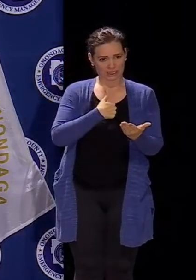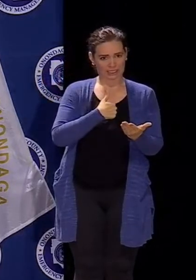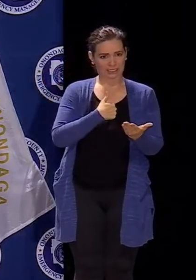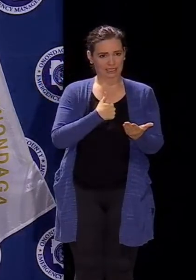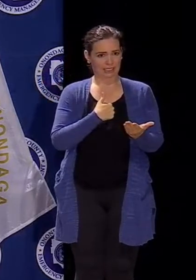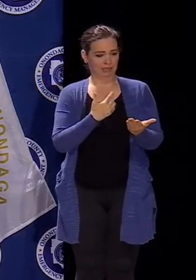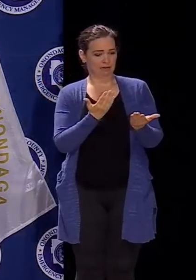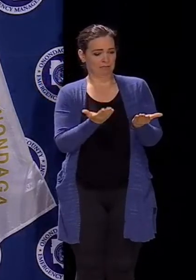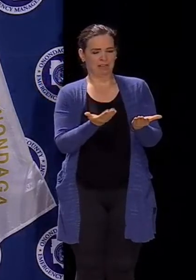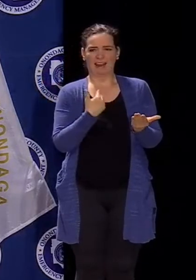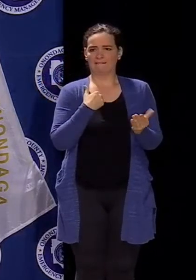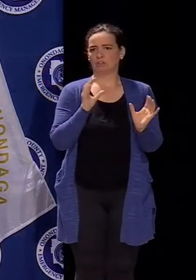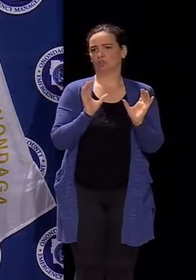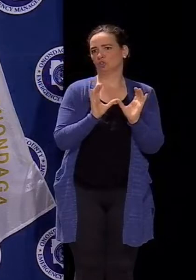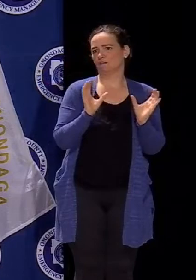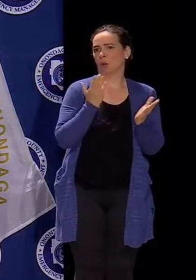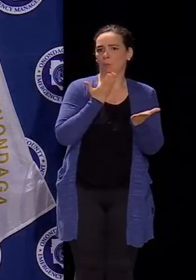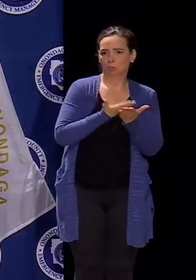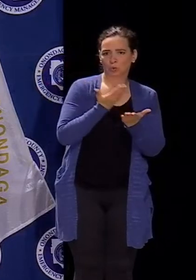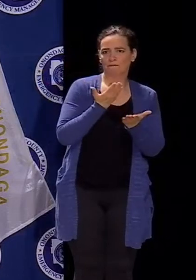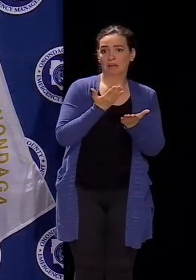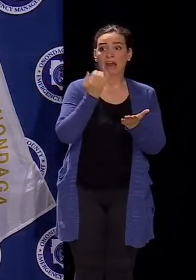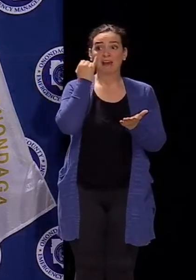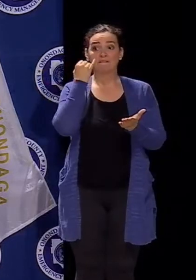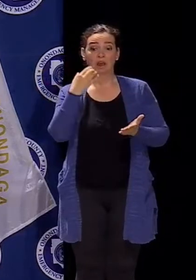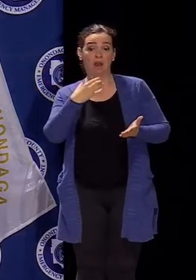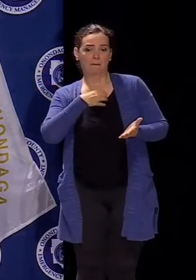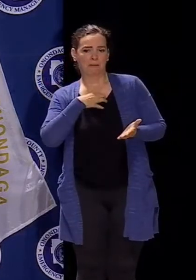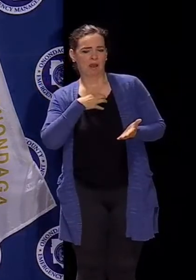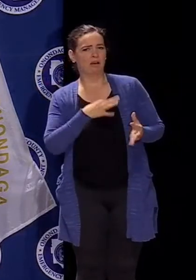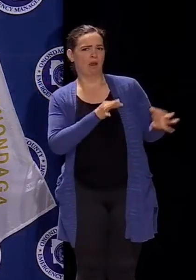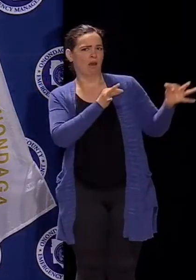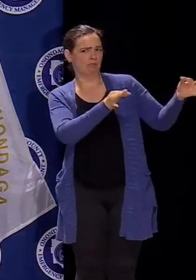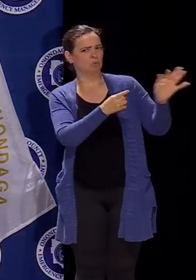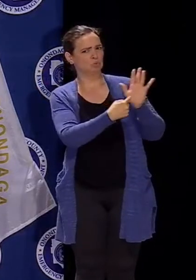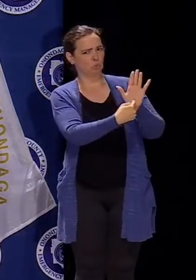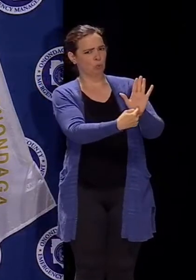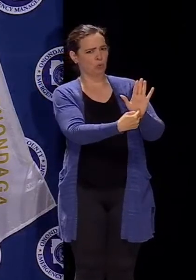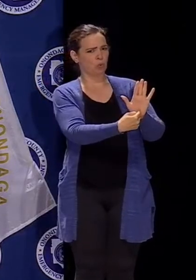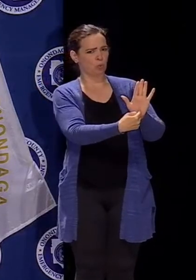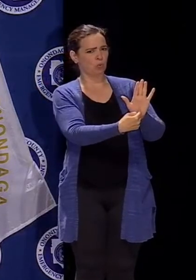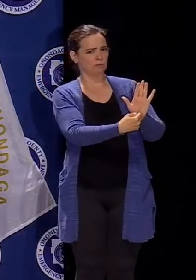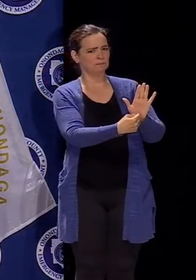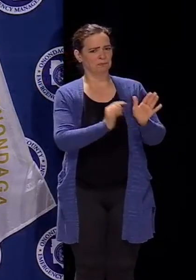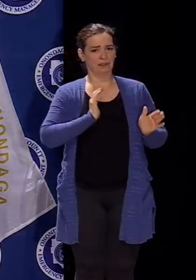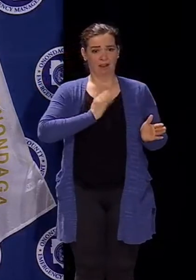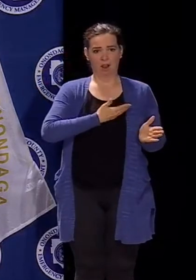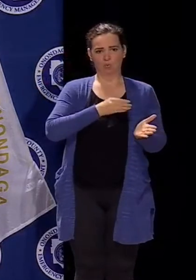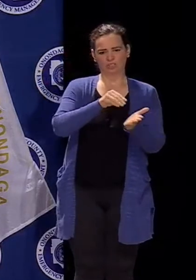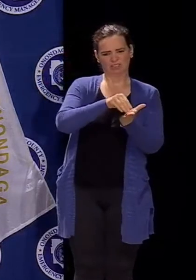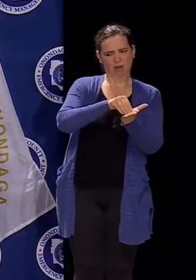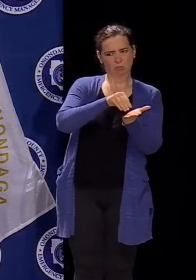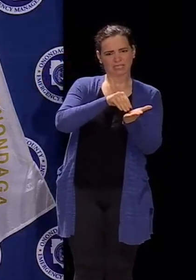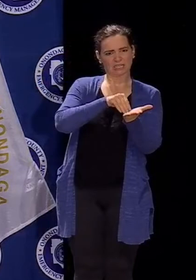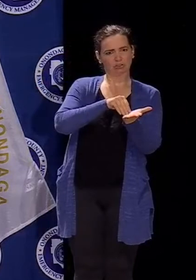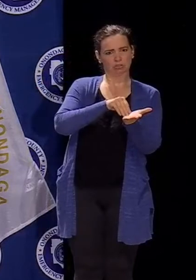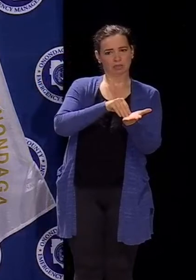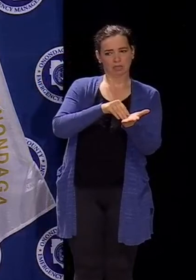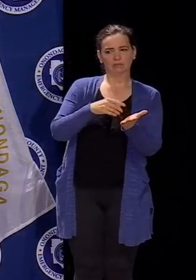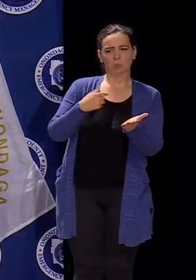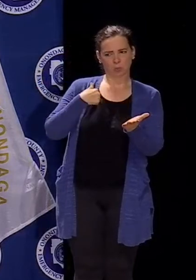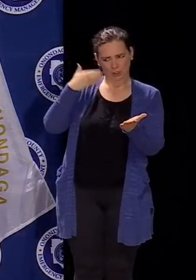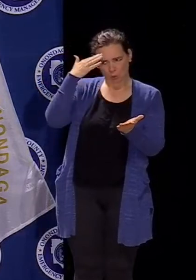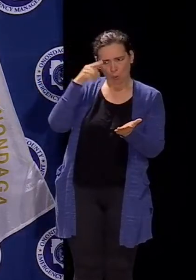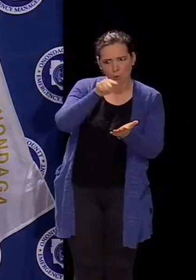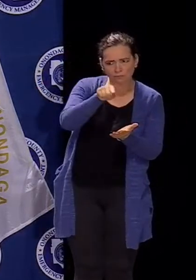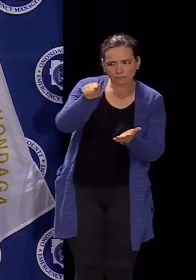the facility, if they're supposed to be operating or not. So, so that's, we can have that specific number though tomorrow.